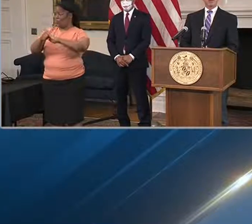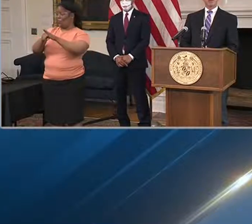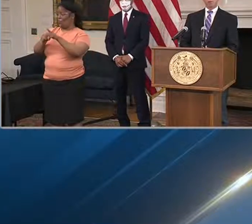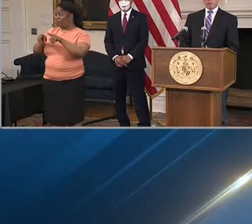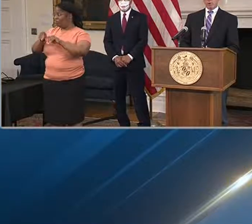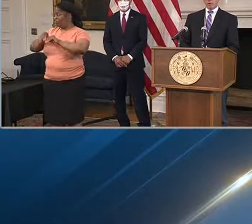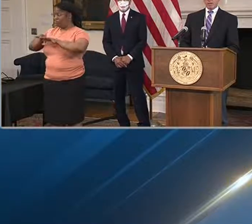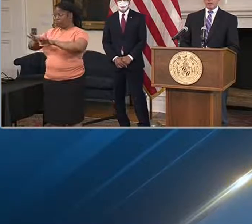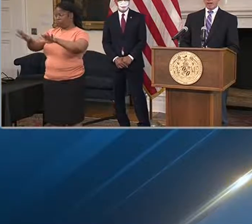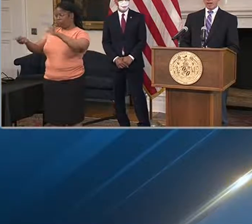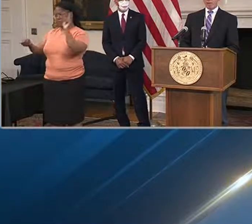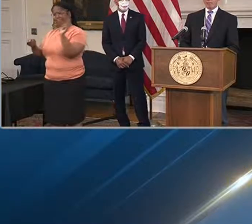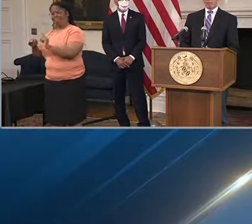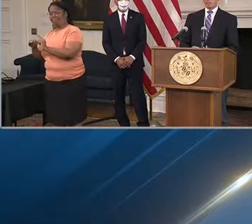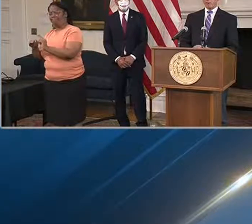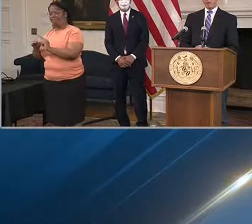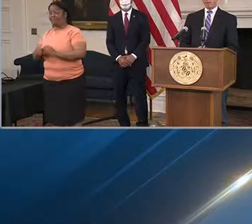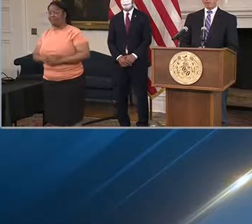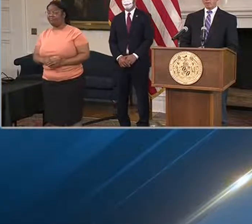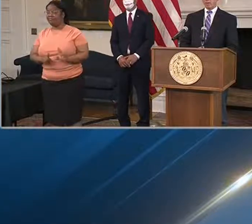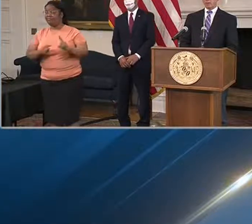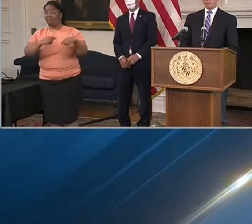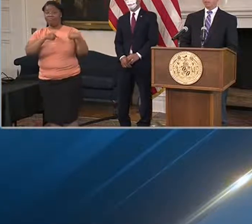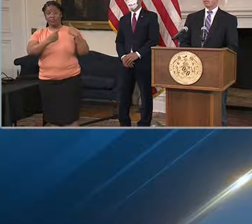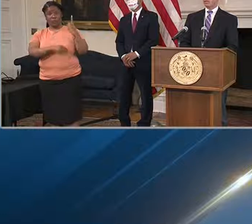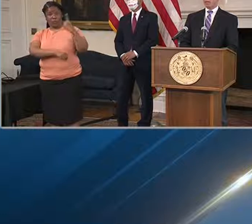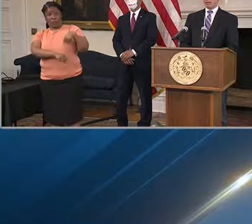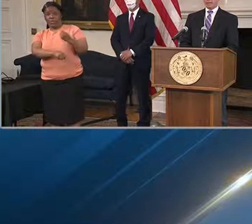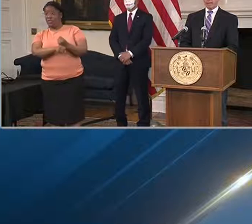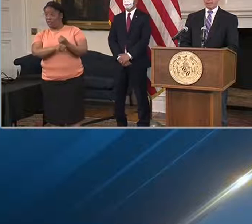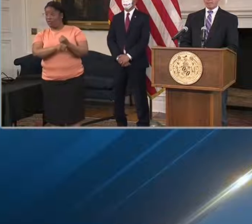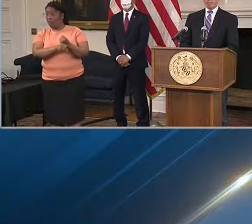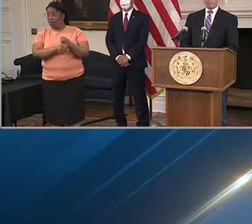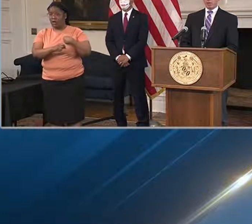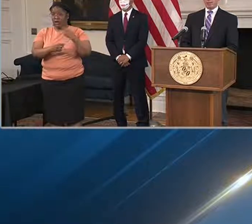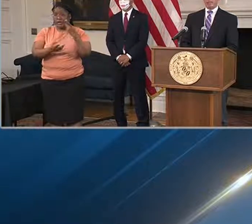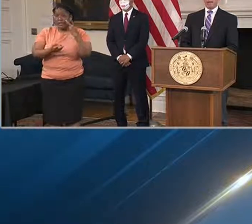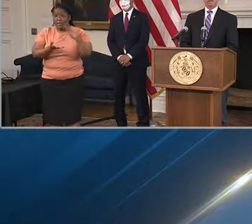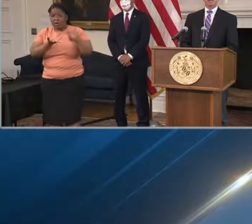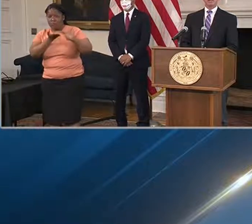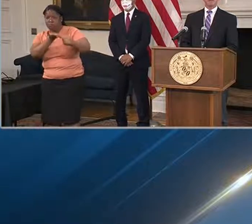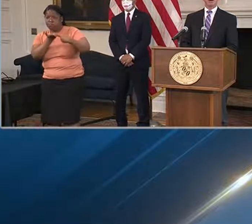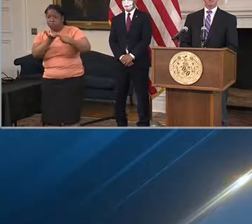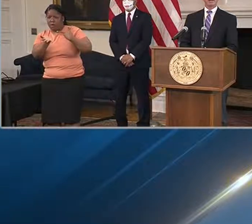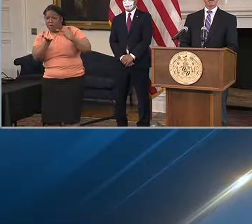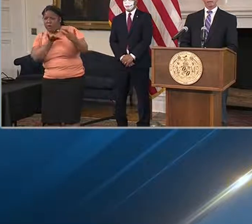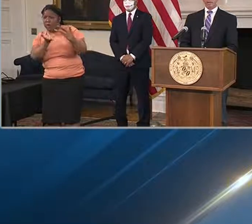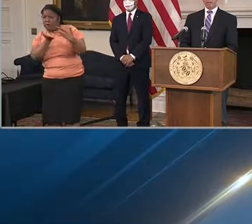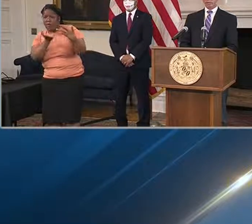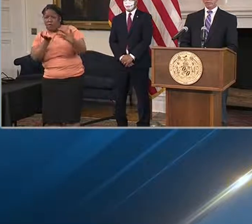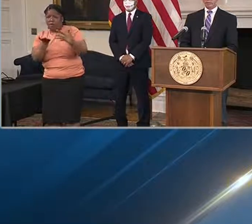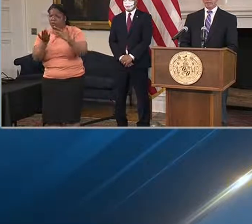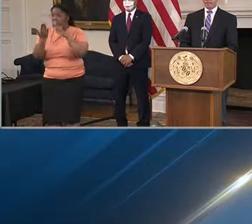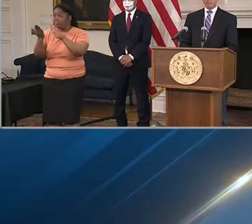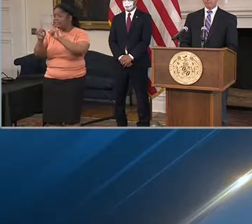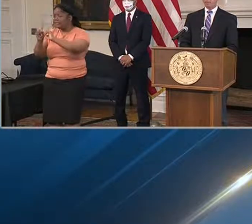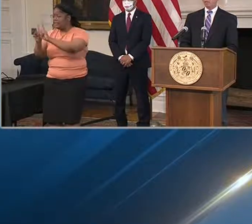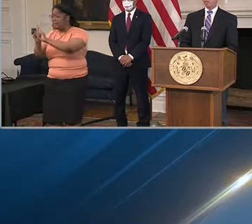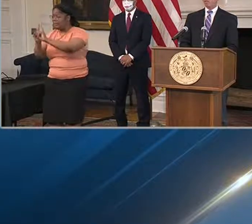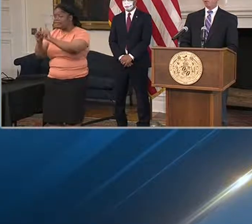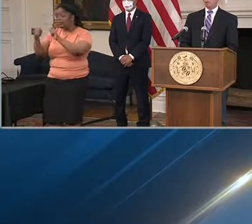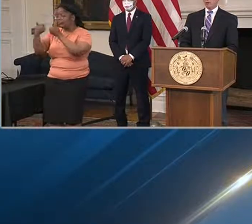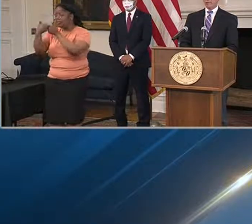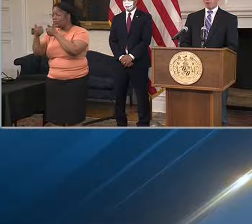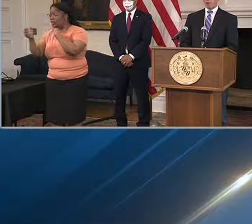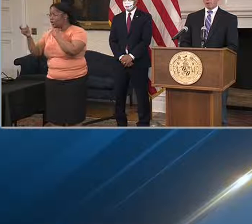emergency. For more than a year now, we've been responding to the crisis, and our tactics have been multifaceted, involving every agency of state